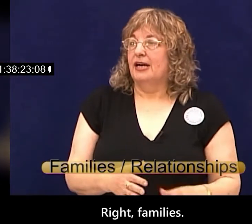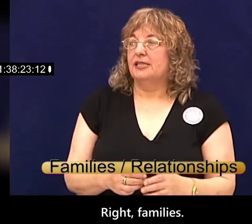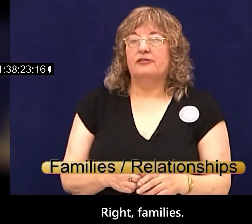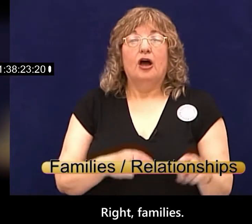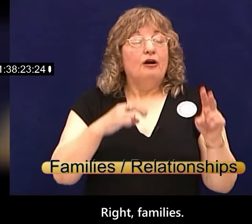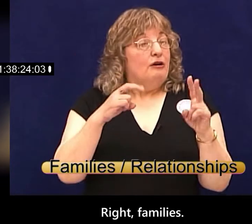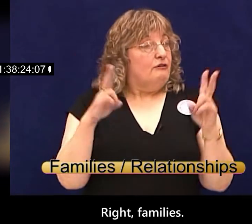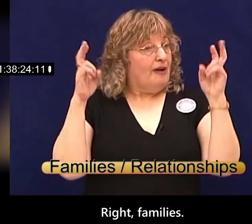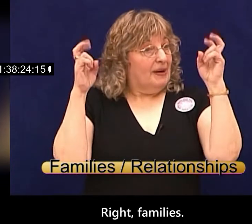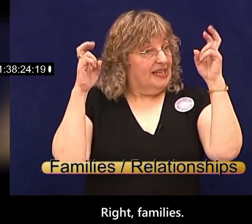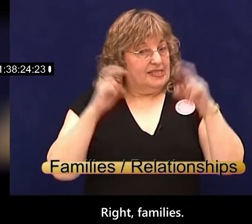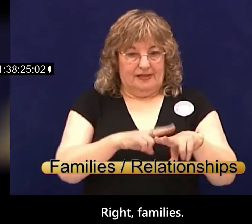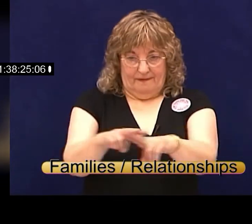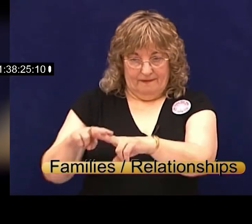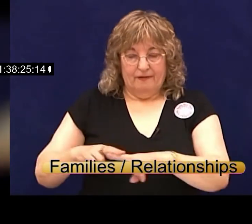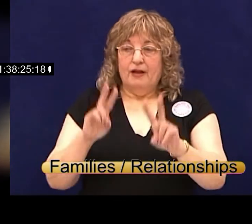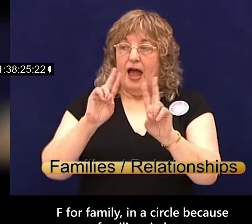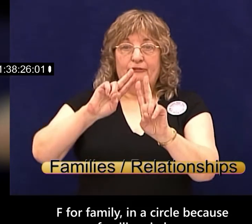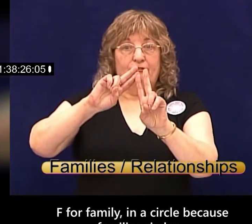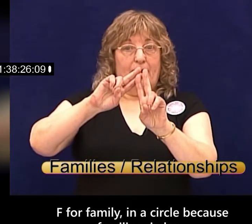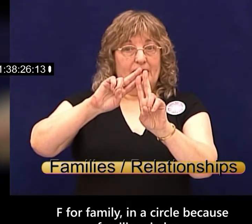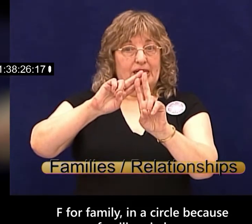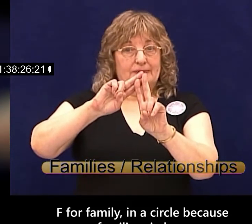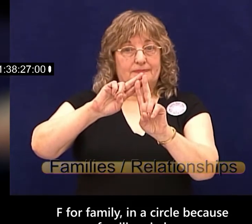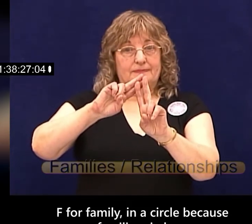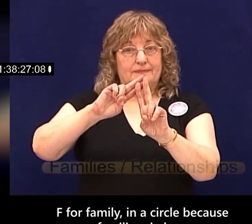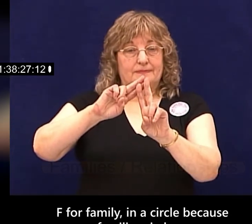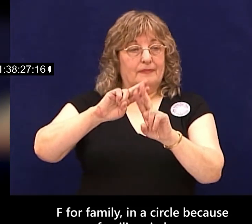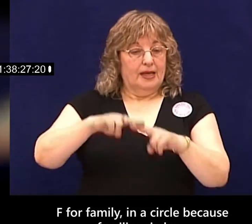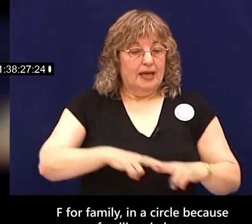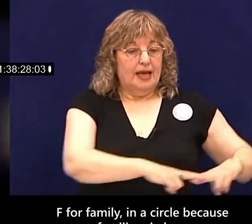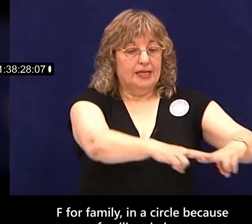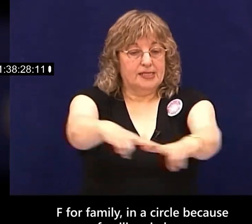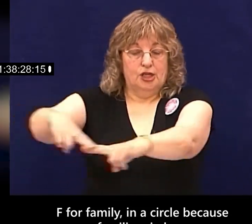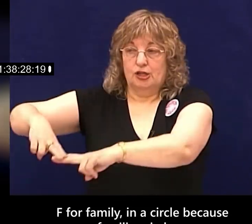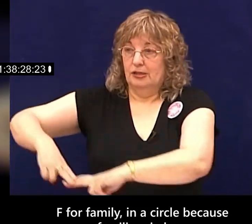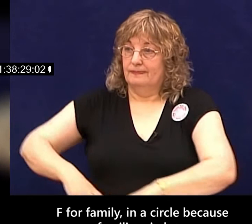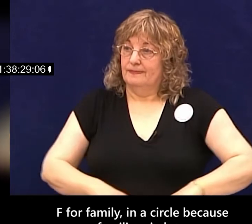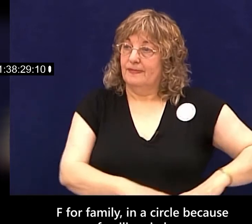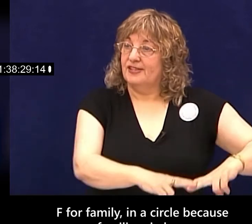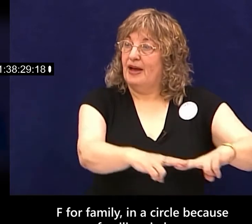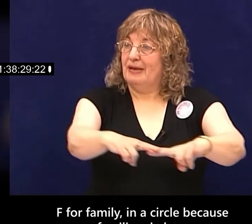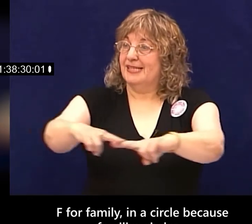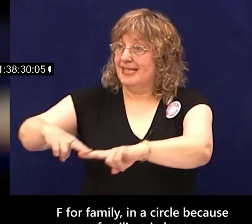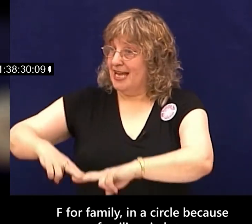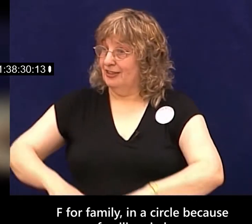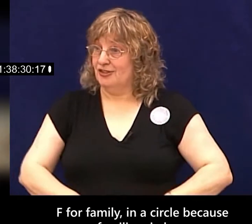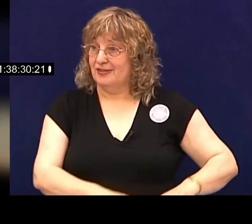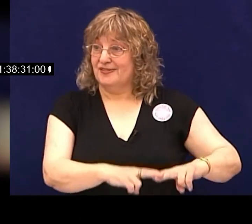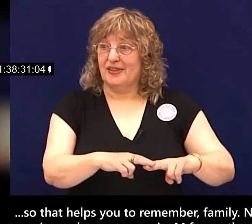Right. Families. F for family, in a circle, because families are circles, so that